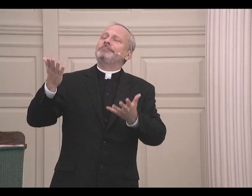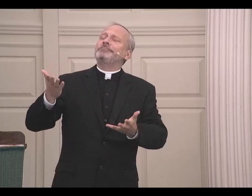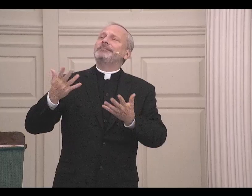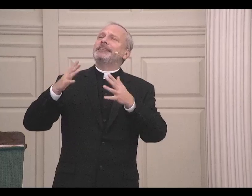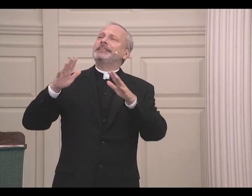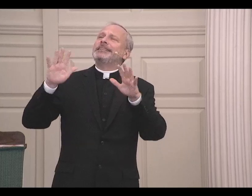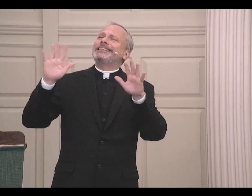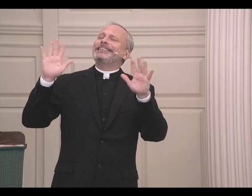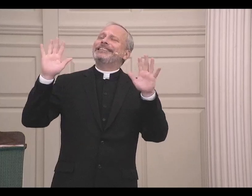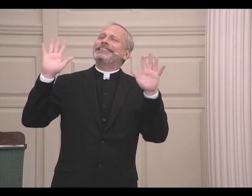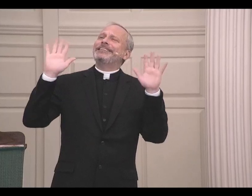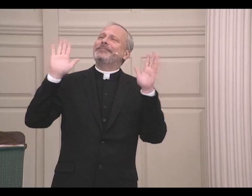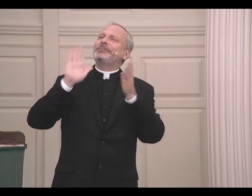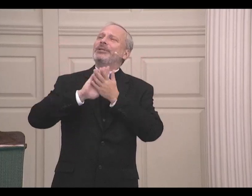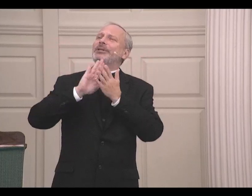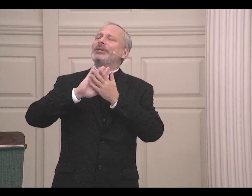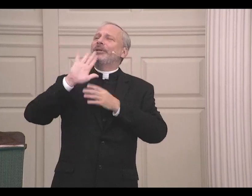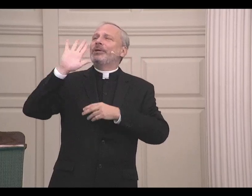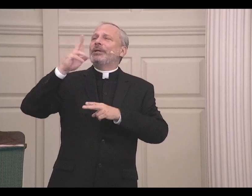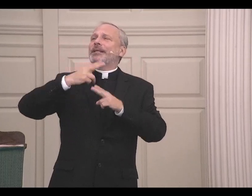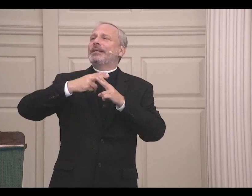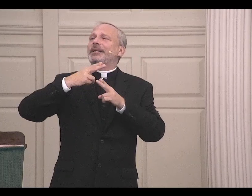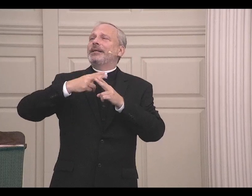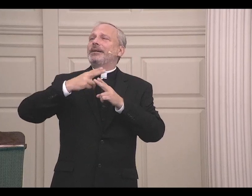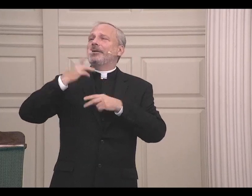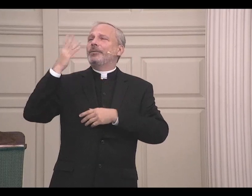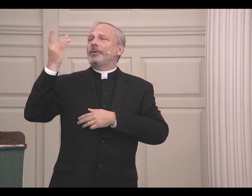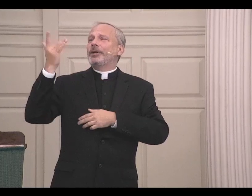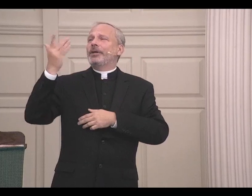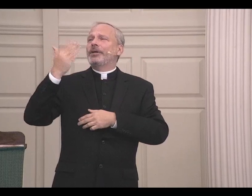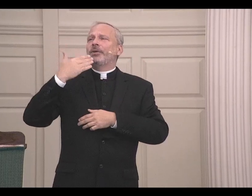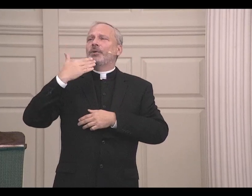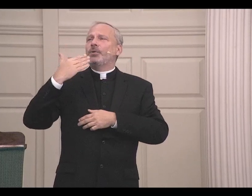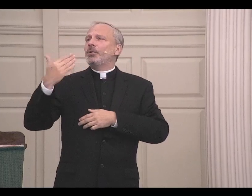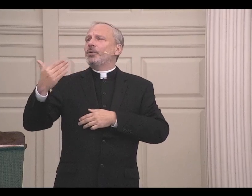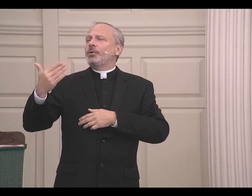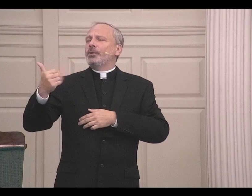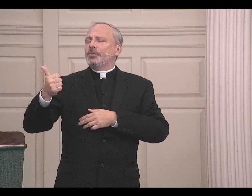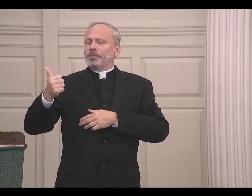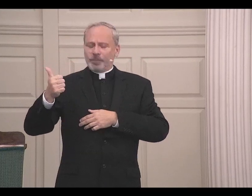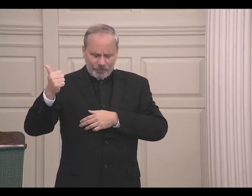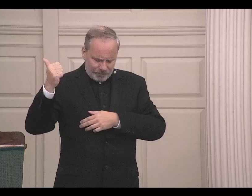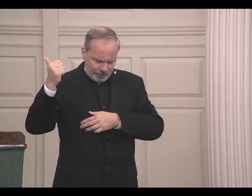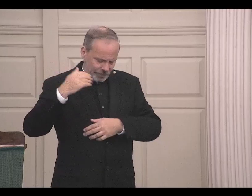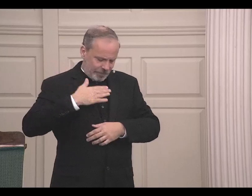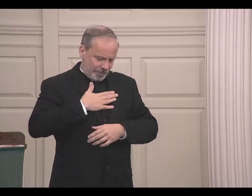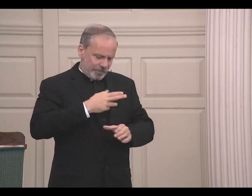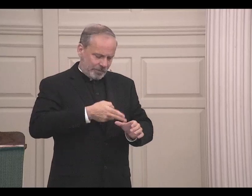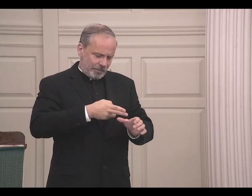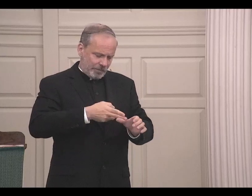praise your name, O Lord, for its goodness. The